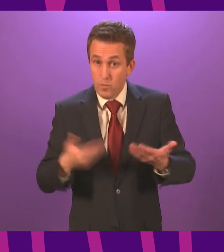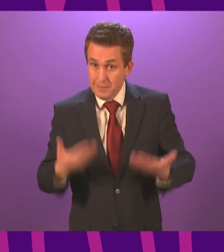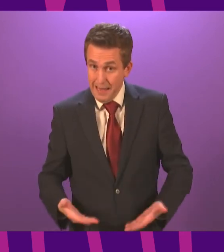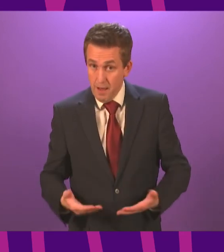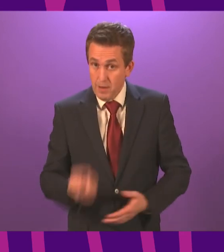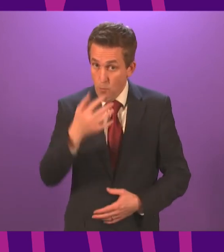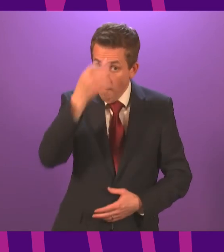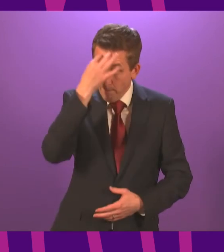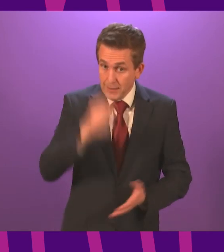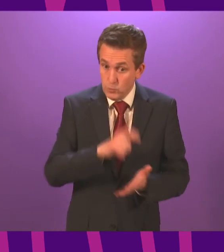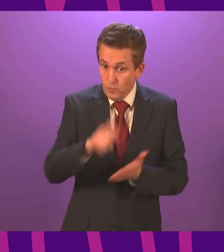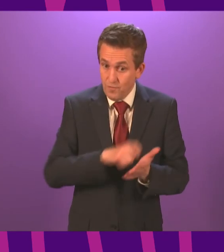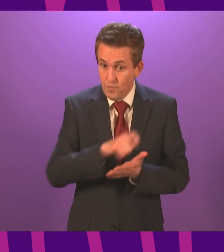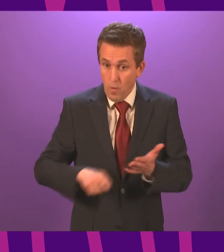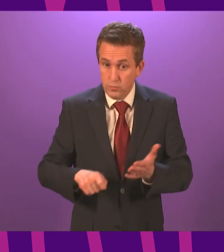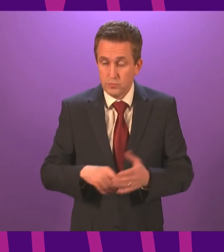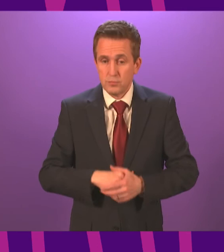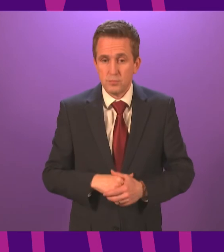1-minute vote.